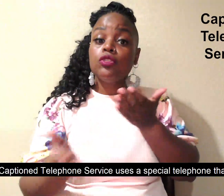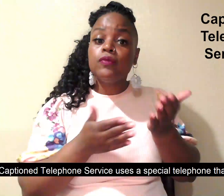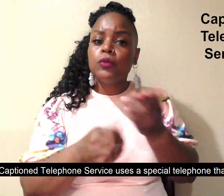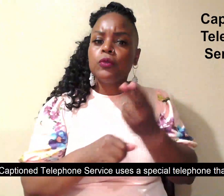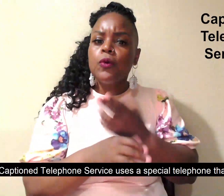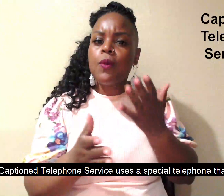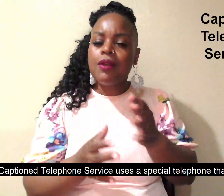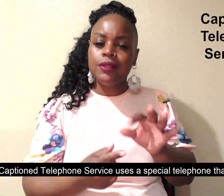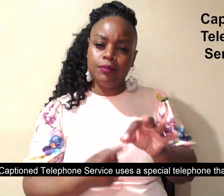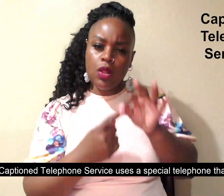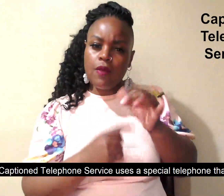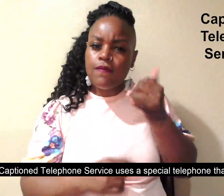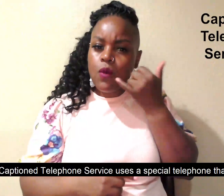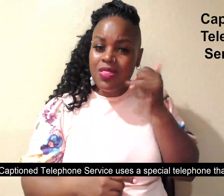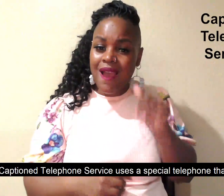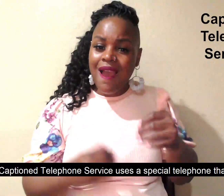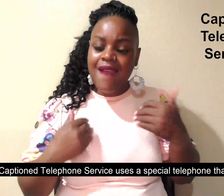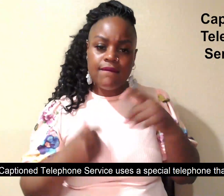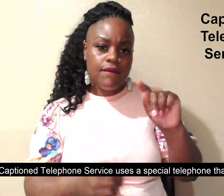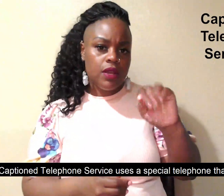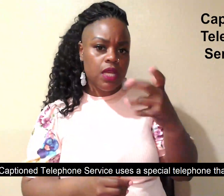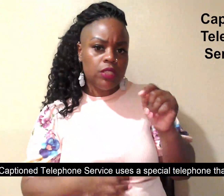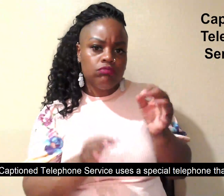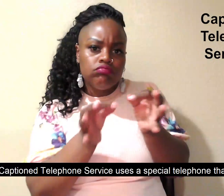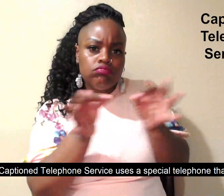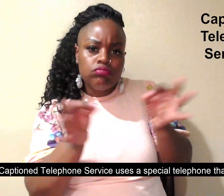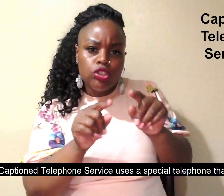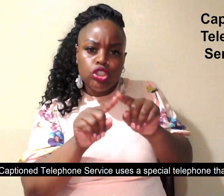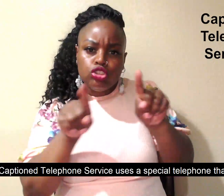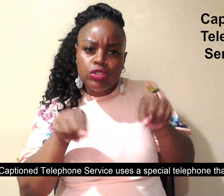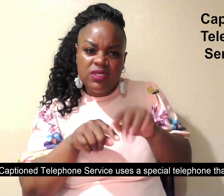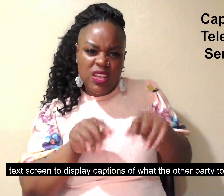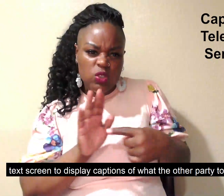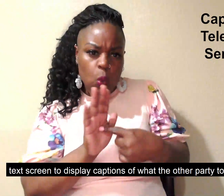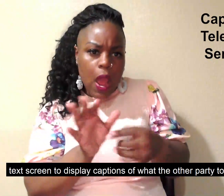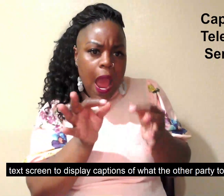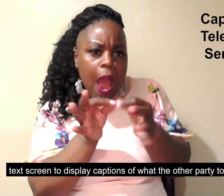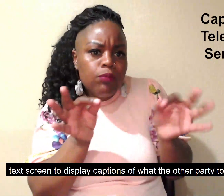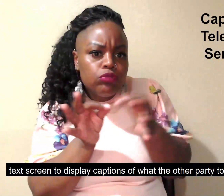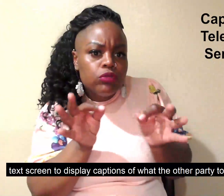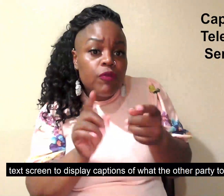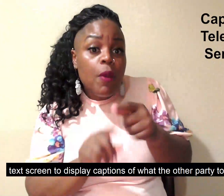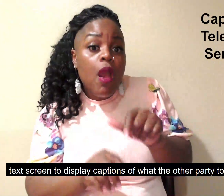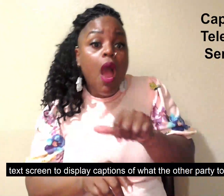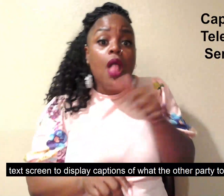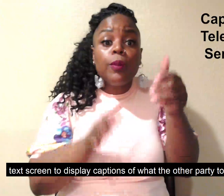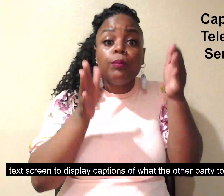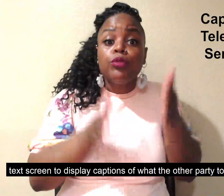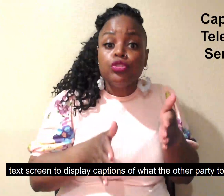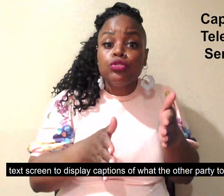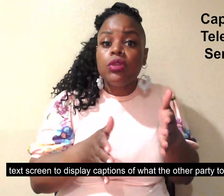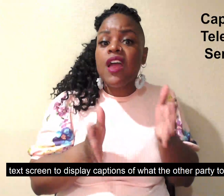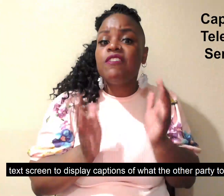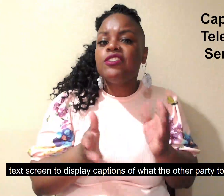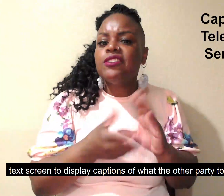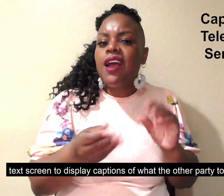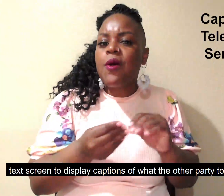Captioned Telephone Service uses a special telephone that has a text screen to display captions of what the other party